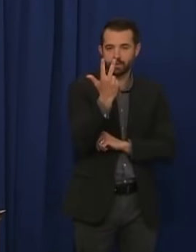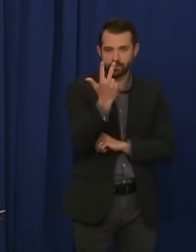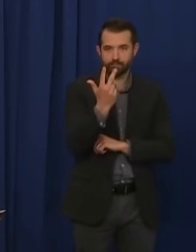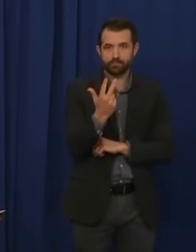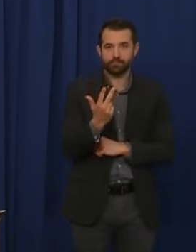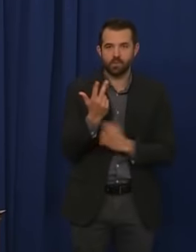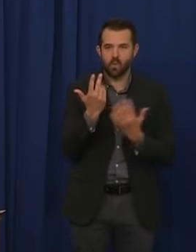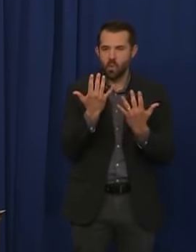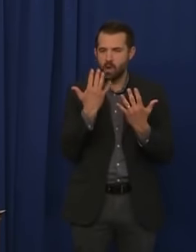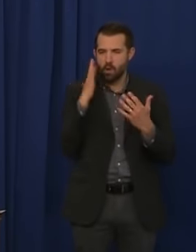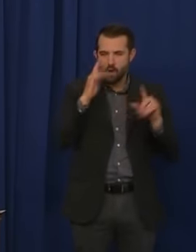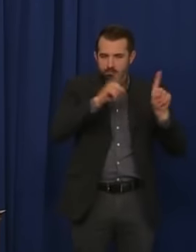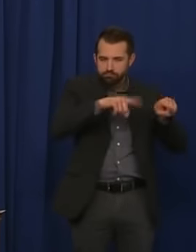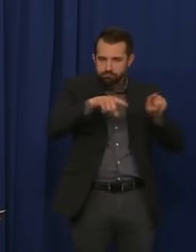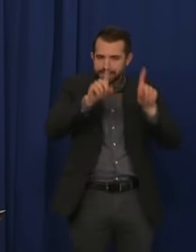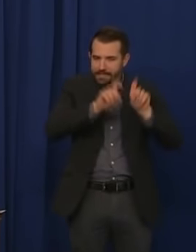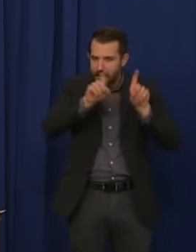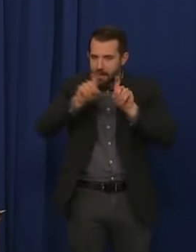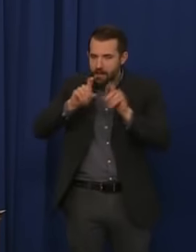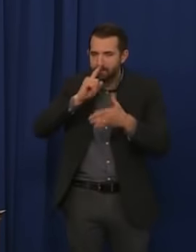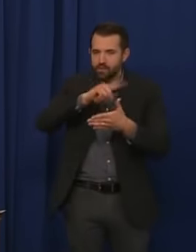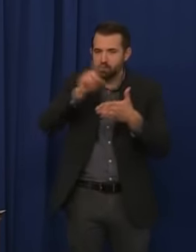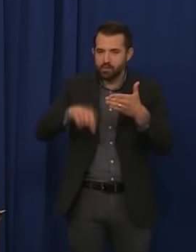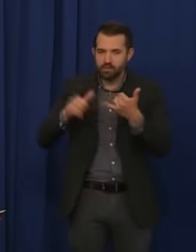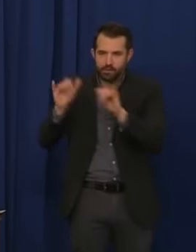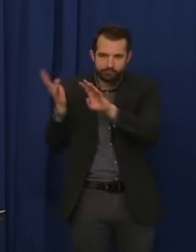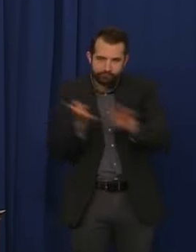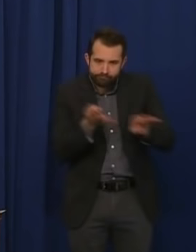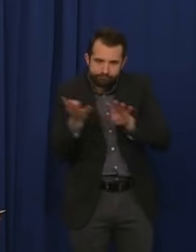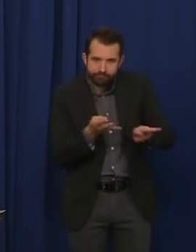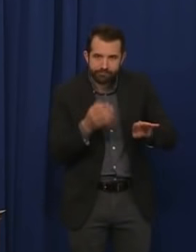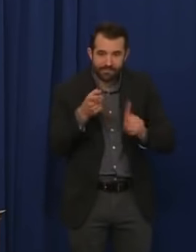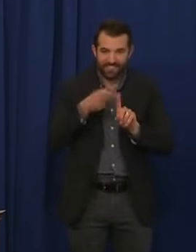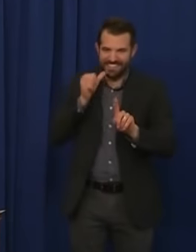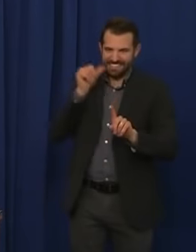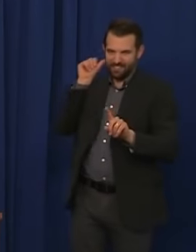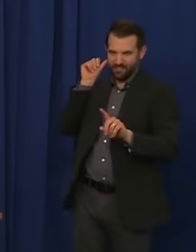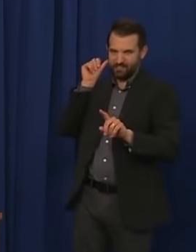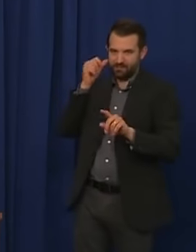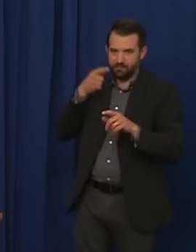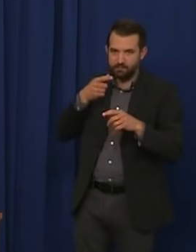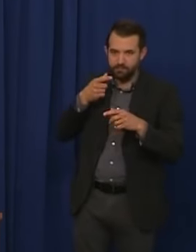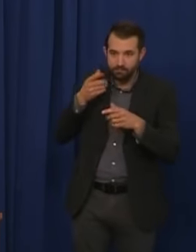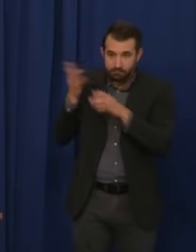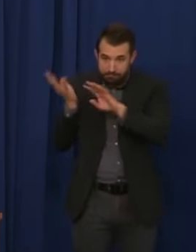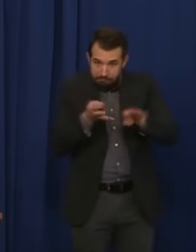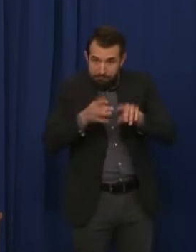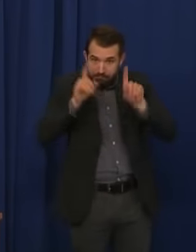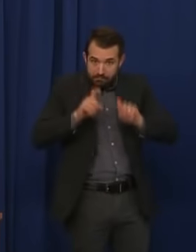results from the universal testing that was offered yesterday and the swabs that were taken.